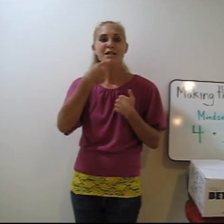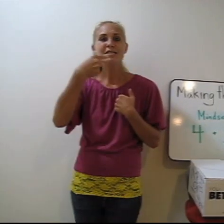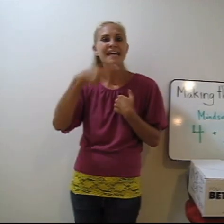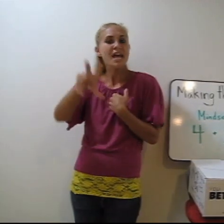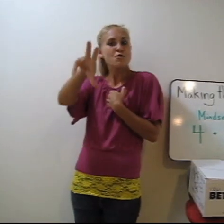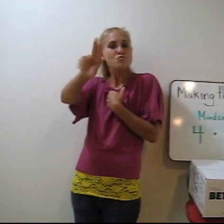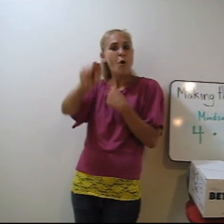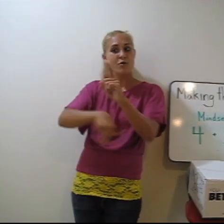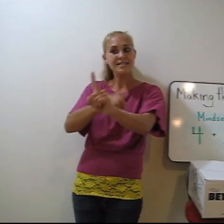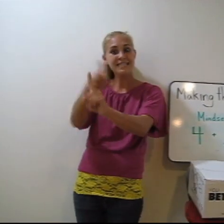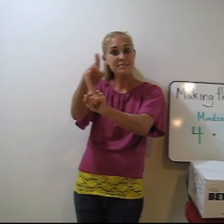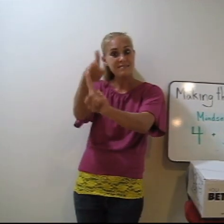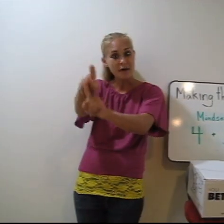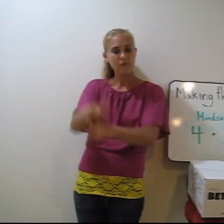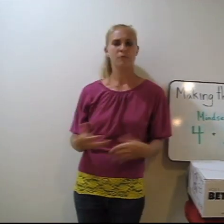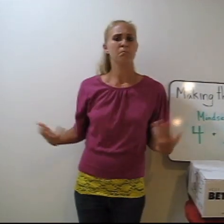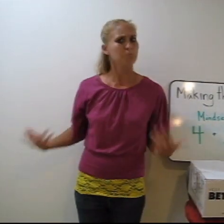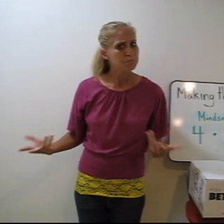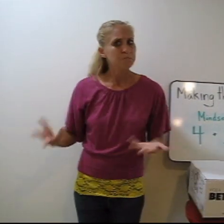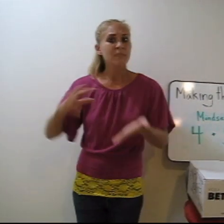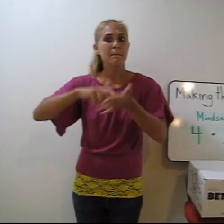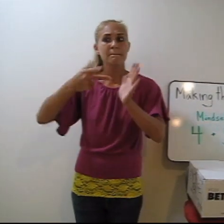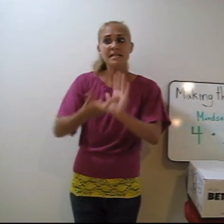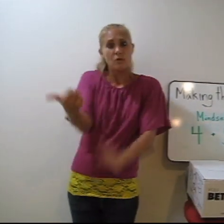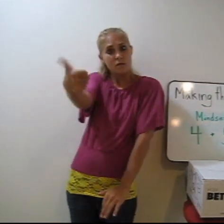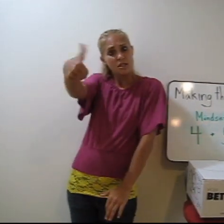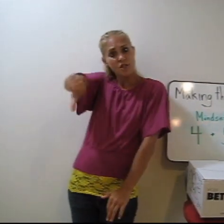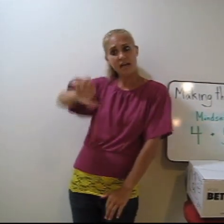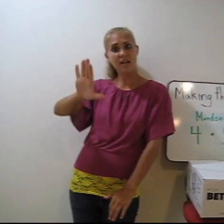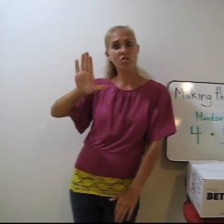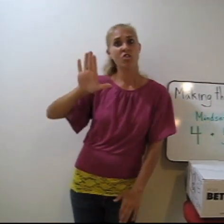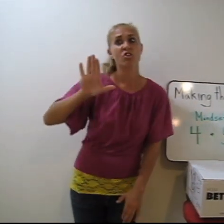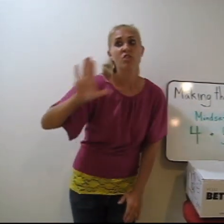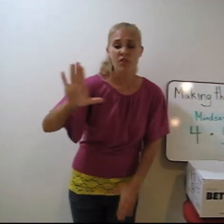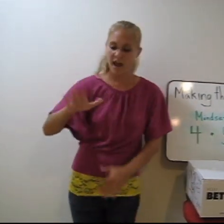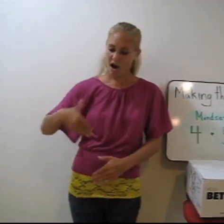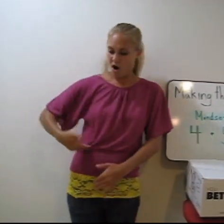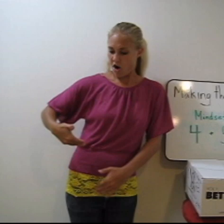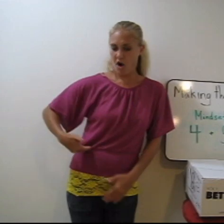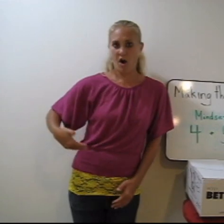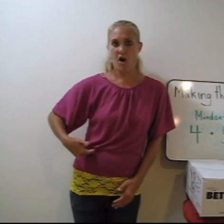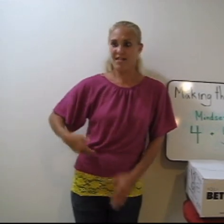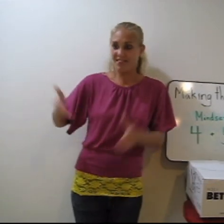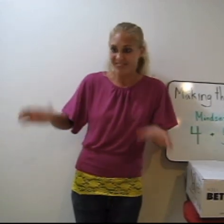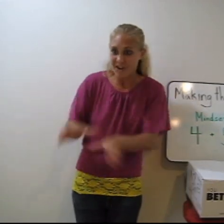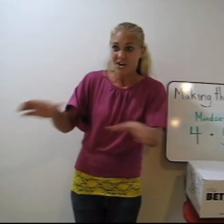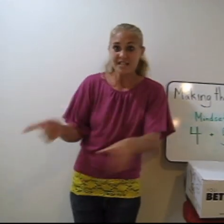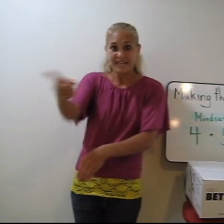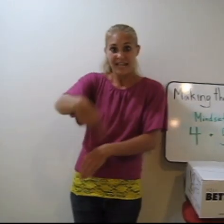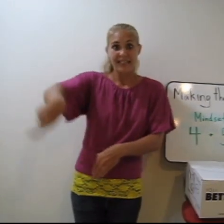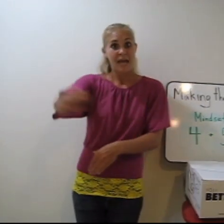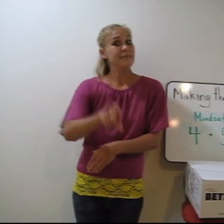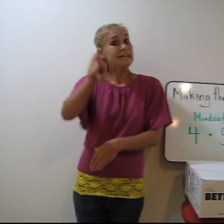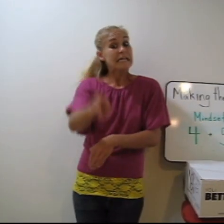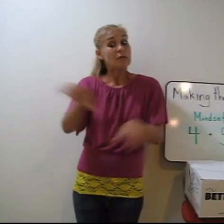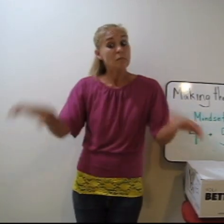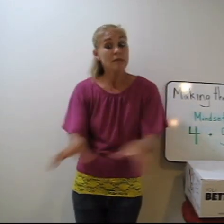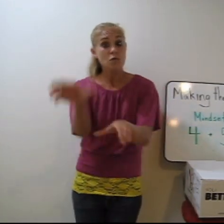to themselves. They are rejecting their own inner voice that prods them to the fact that they should be doing more, stepping out, and